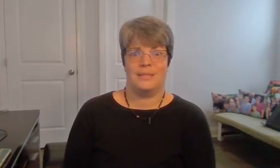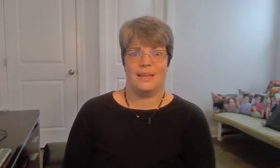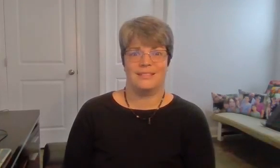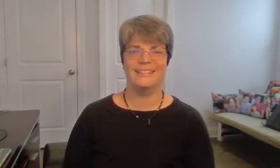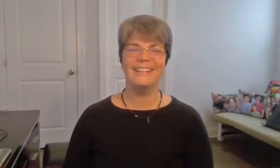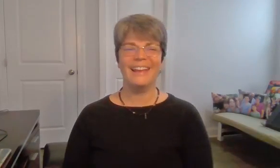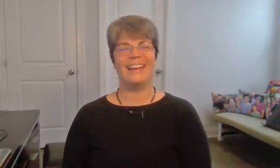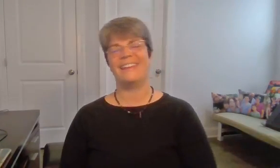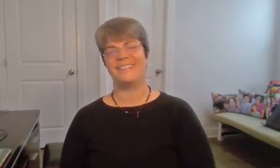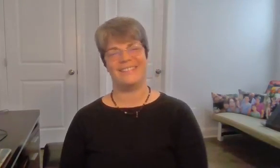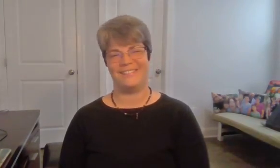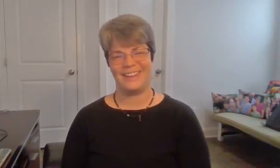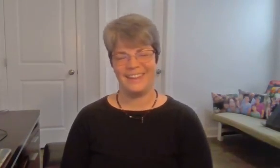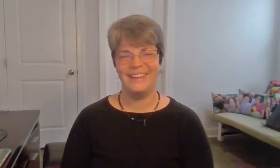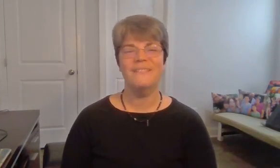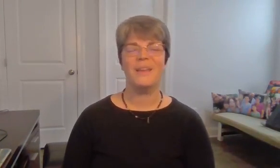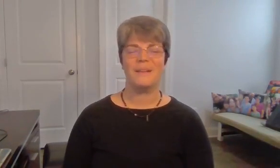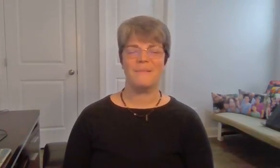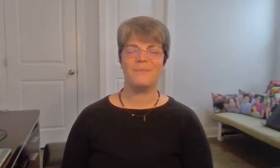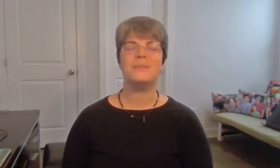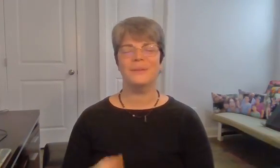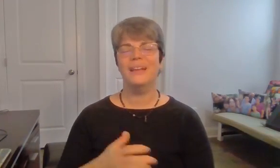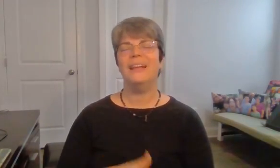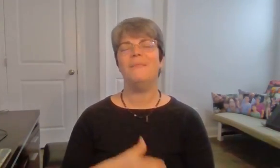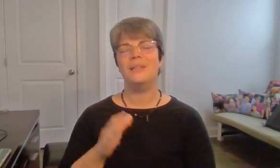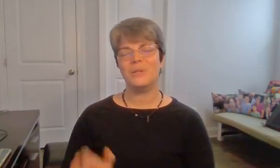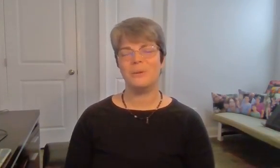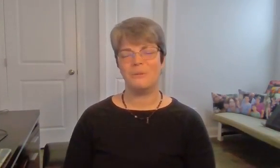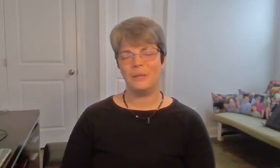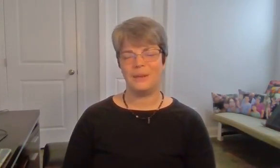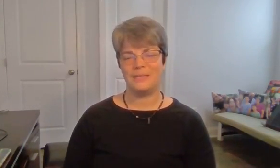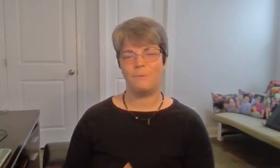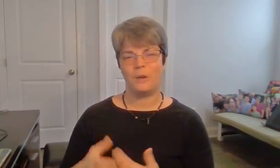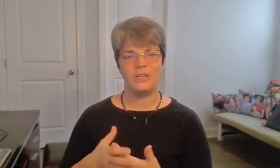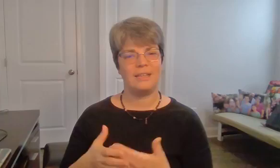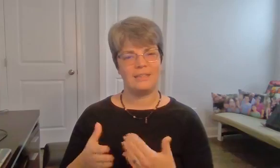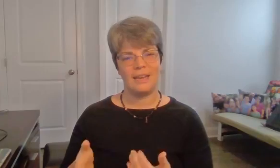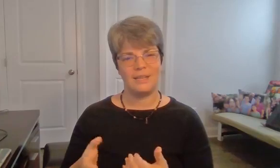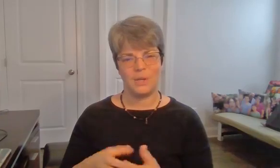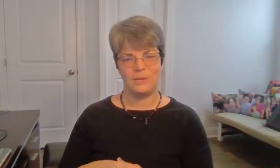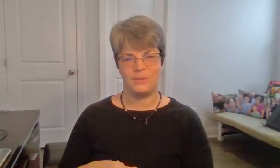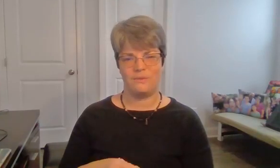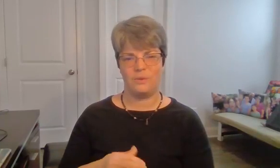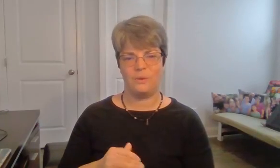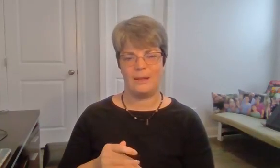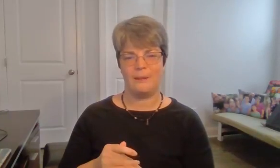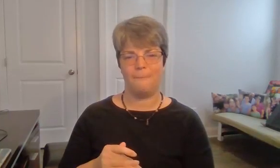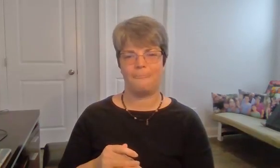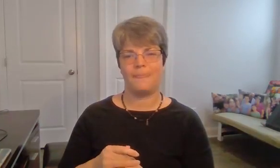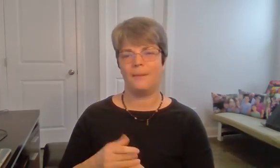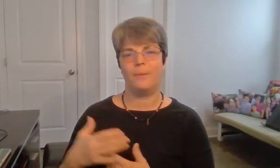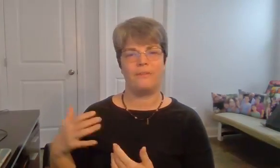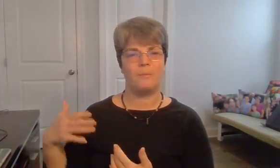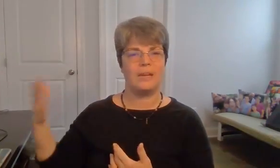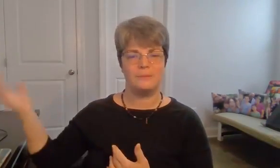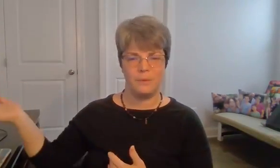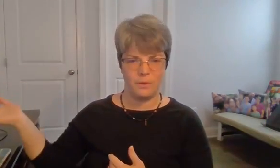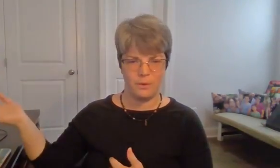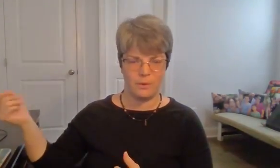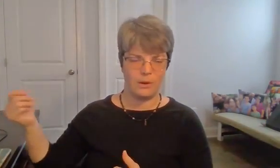says. It was just funny. So it's also a really great separation anxiety song. So if you, whenever my husband would go to work